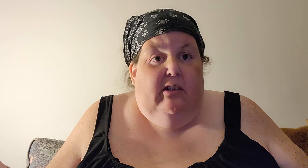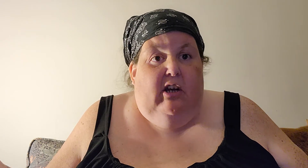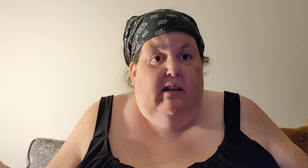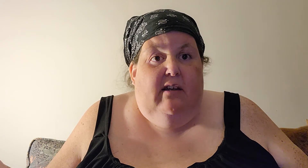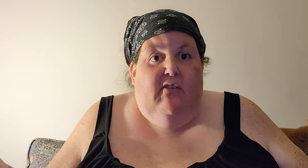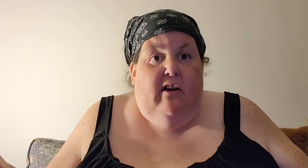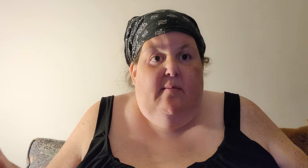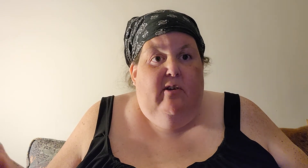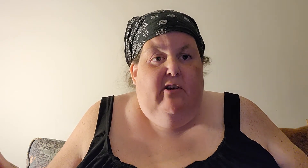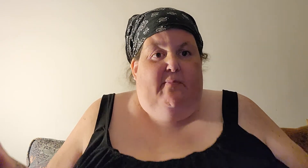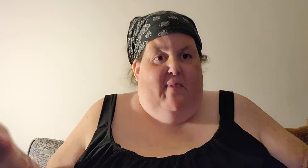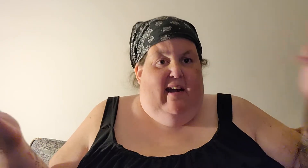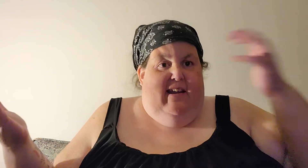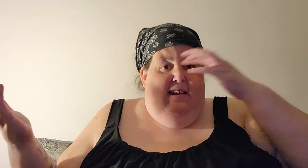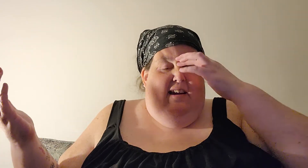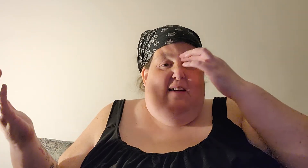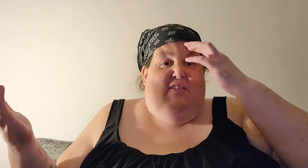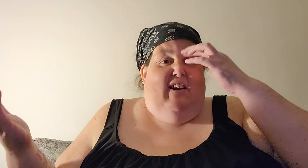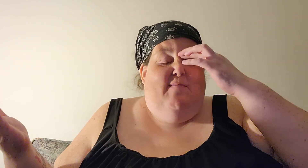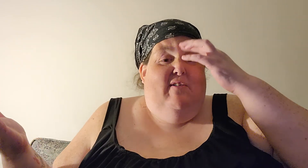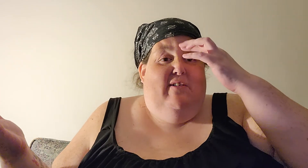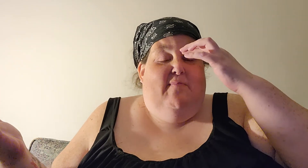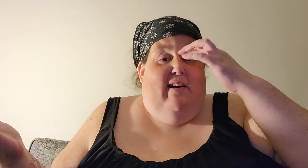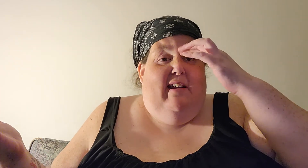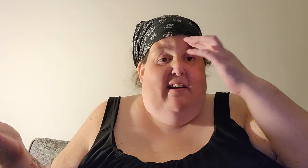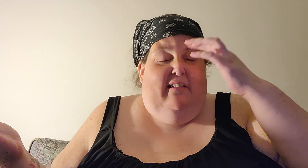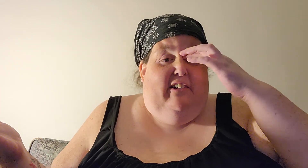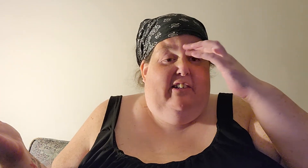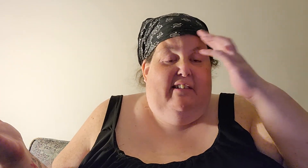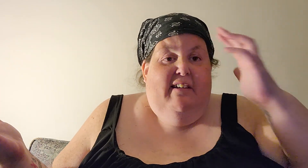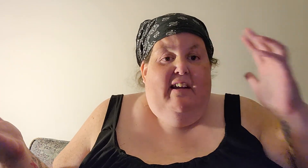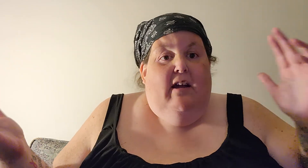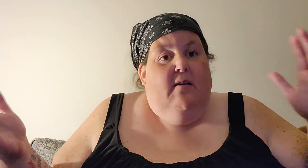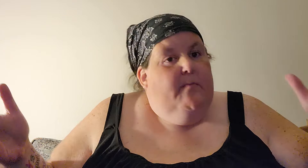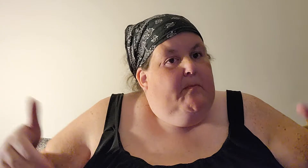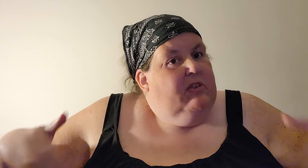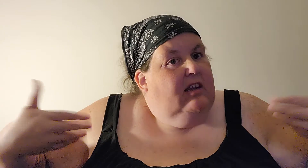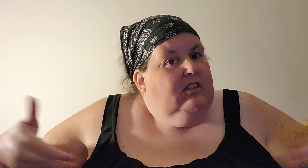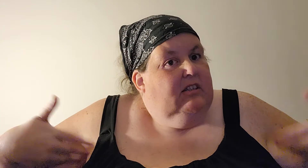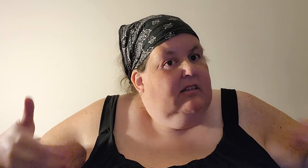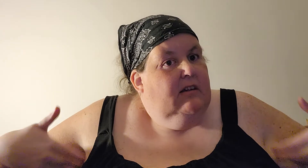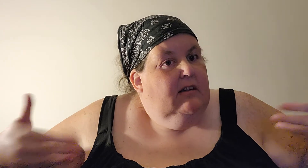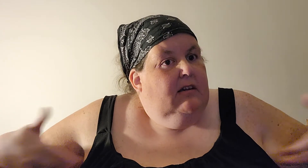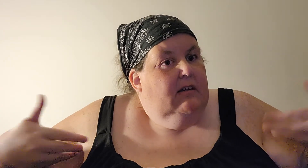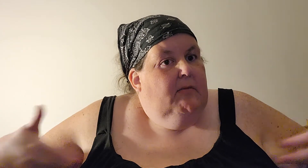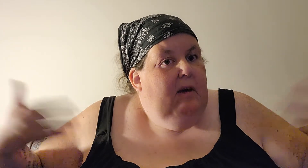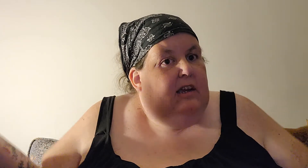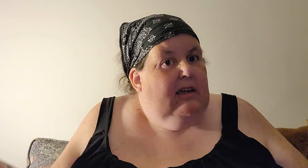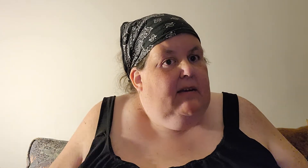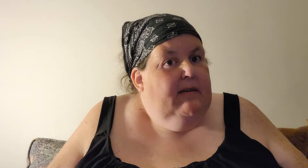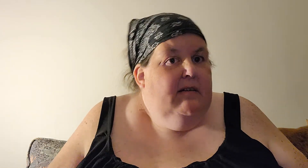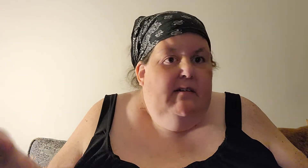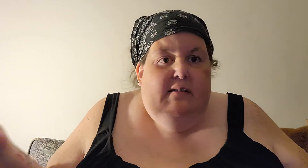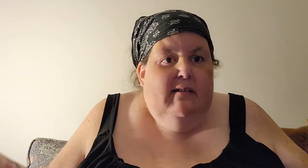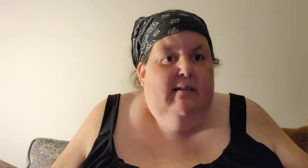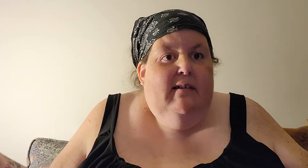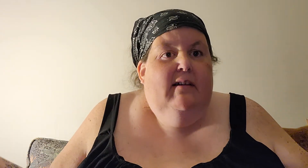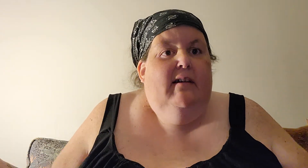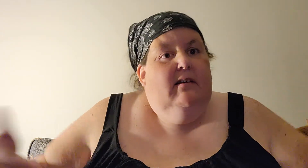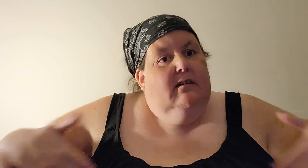Apologize, I thought I muted my alerts. But that's monkey.